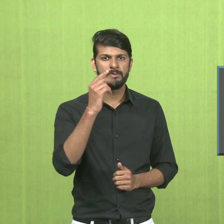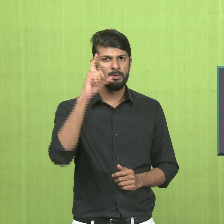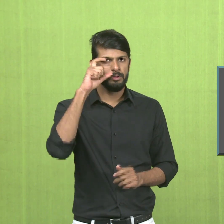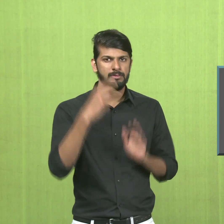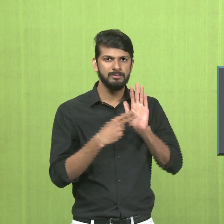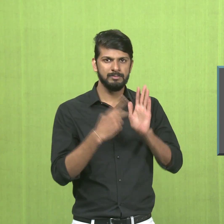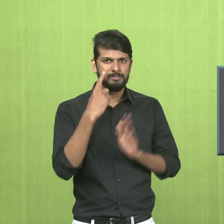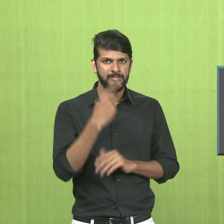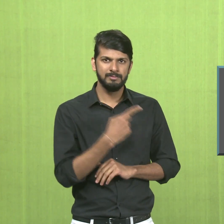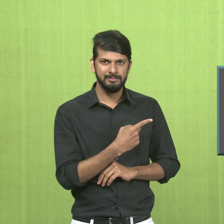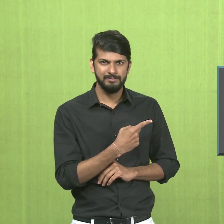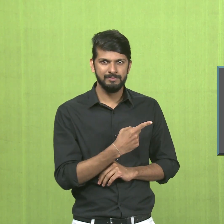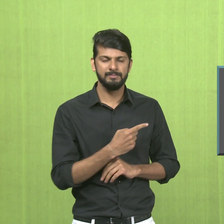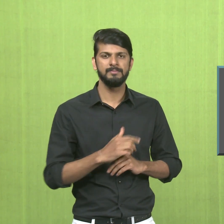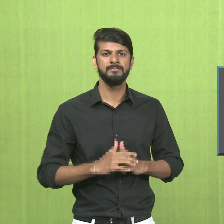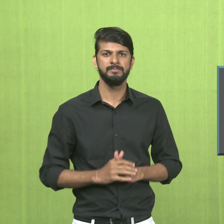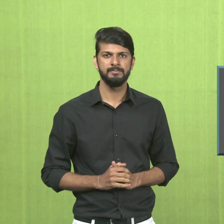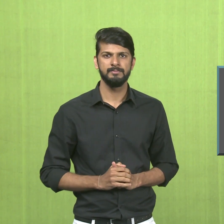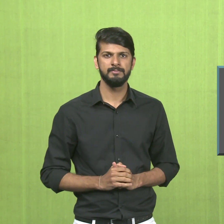This is the photo of a Pithoda painting.